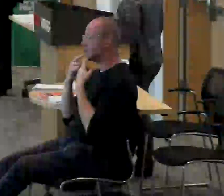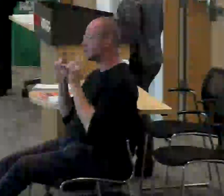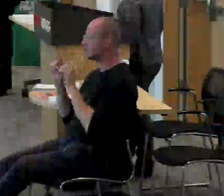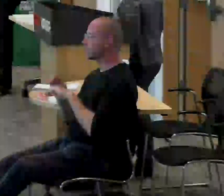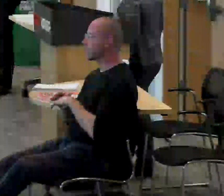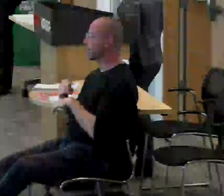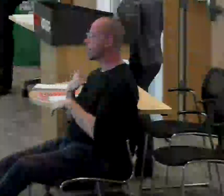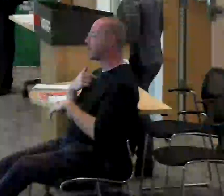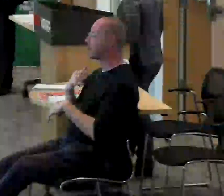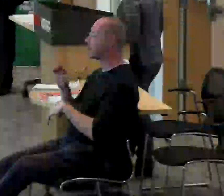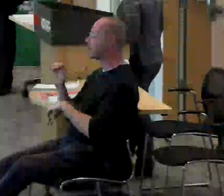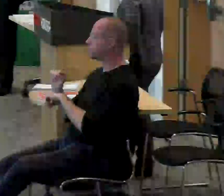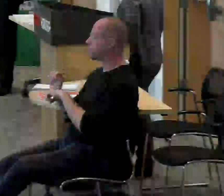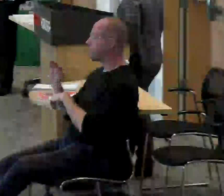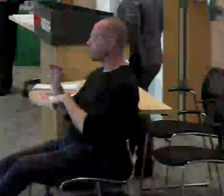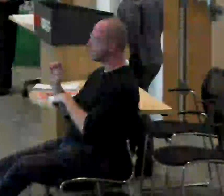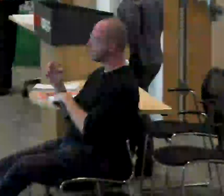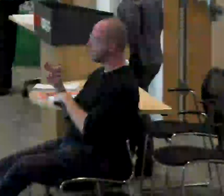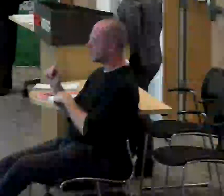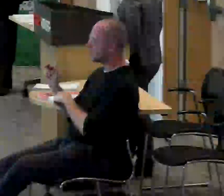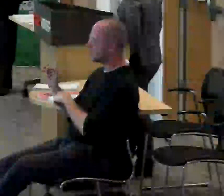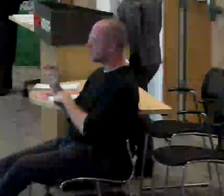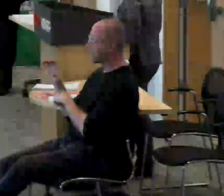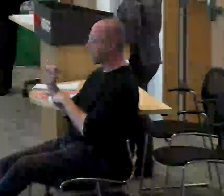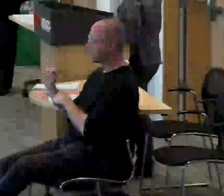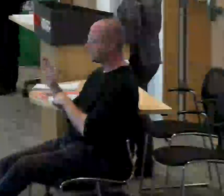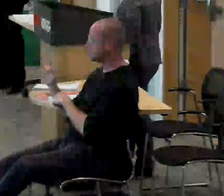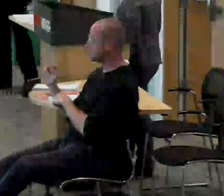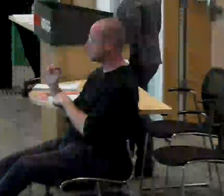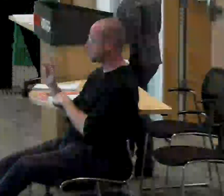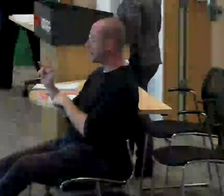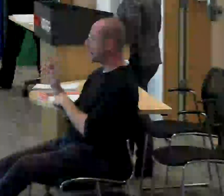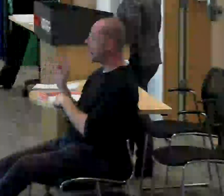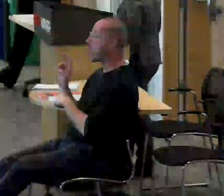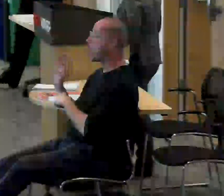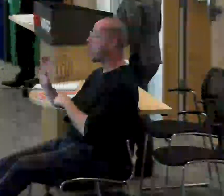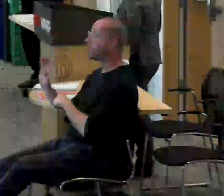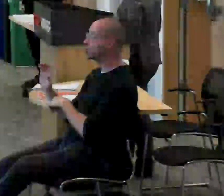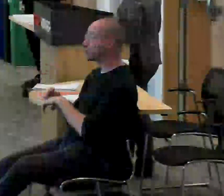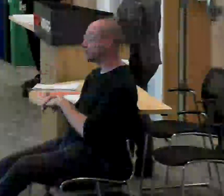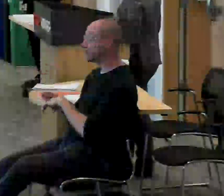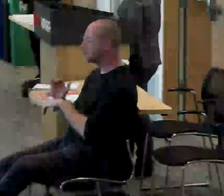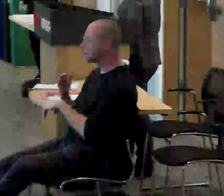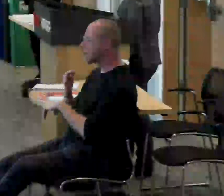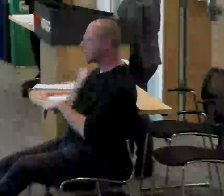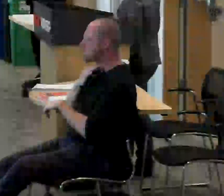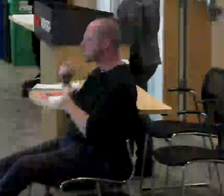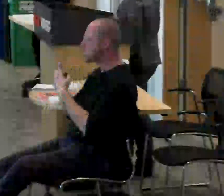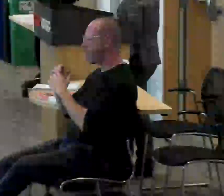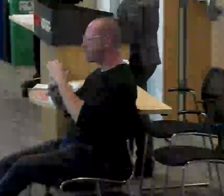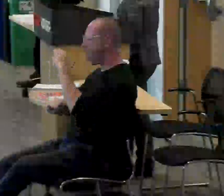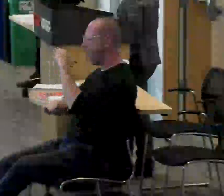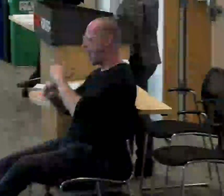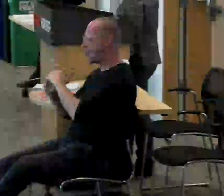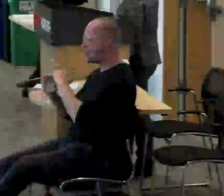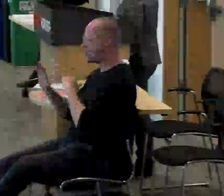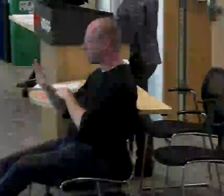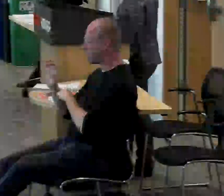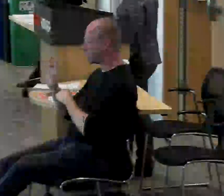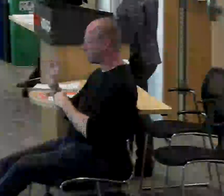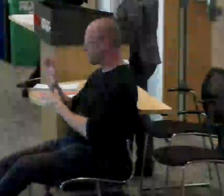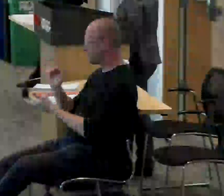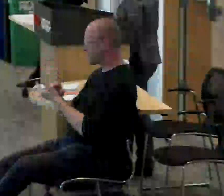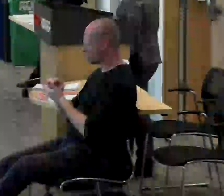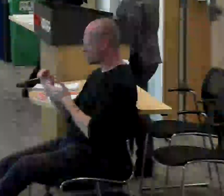Mechanics Bank in Walnut Creek, and I was curious about the aggregate cap of $475,000.